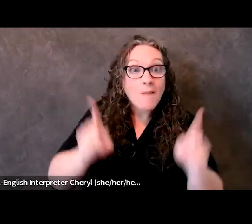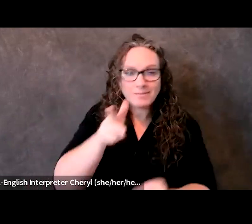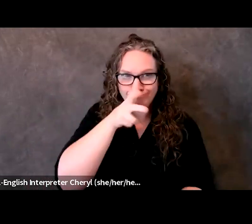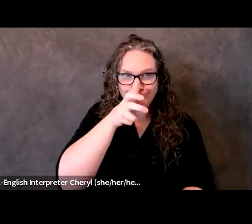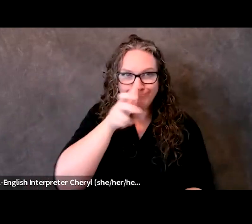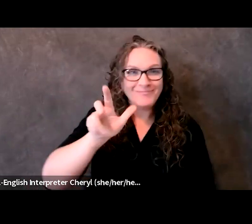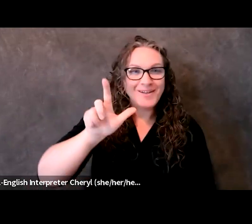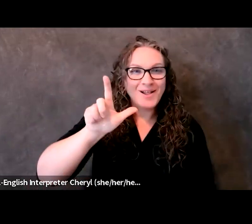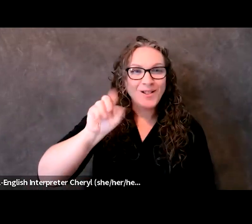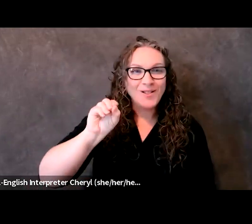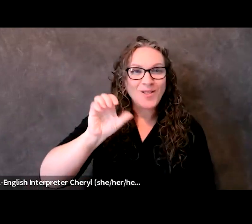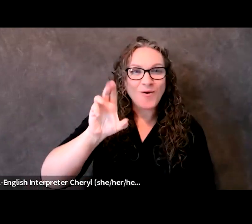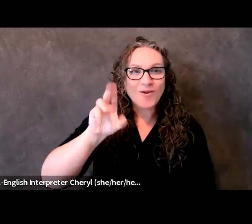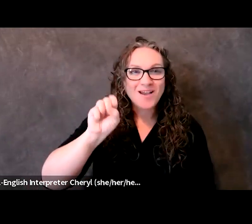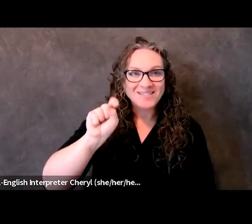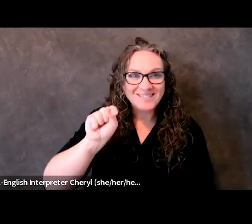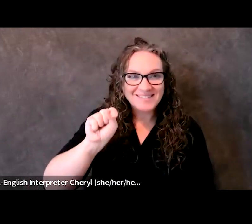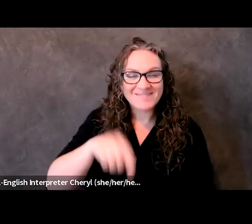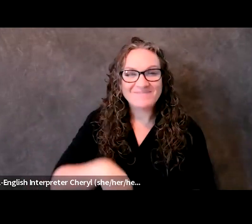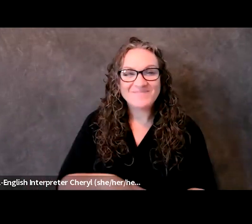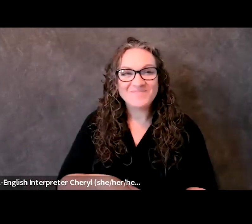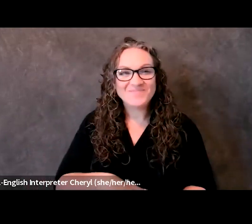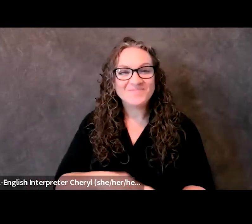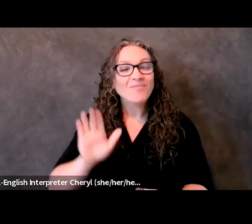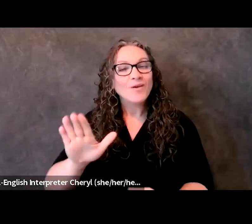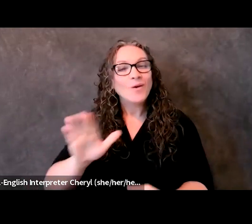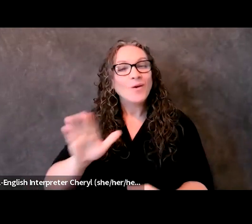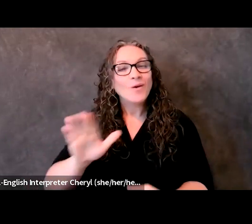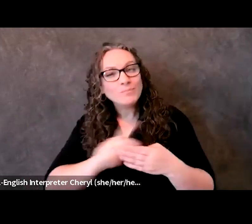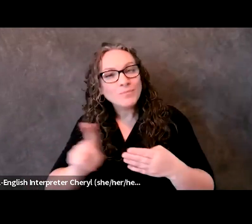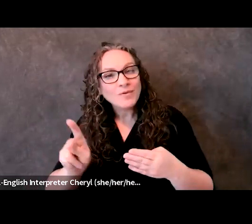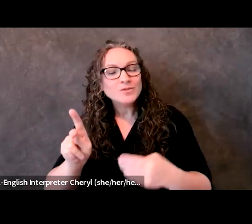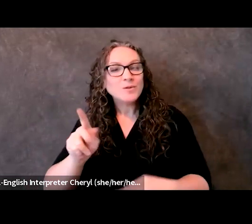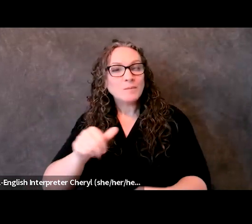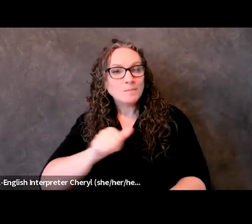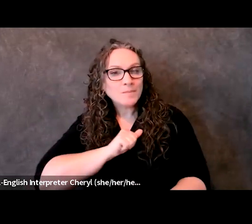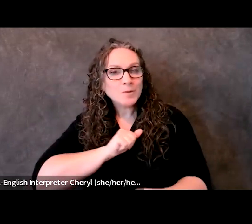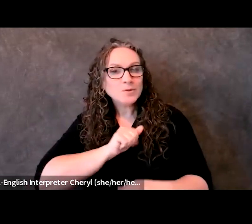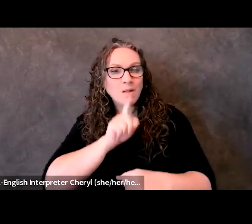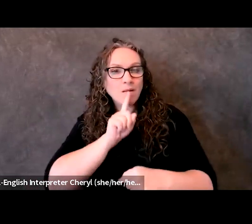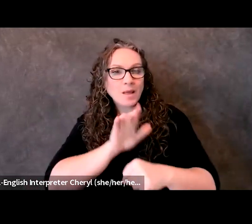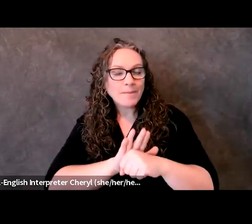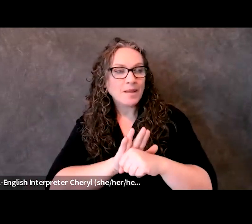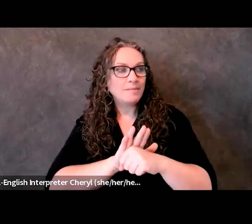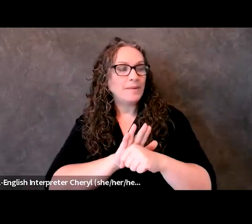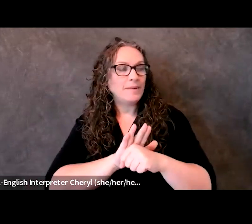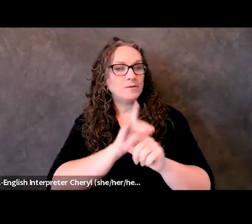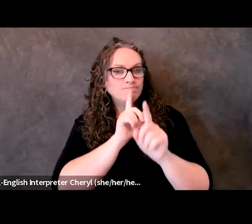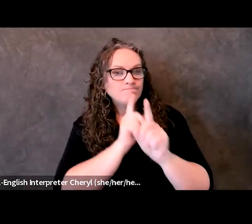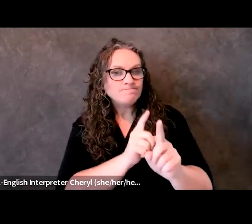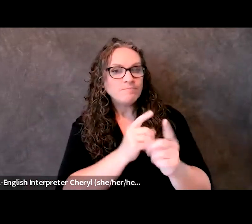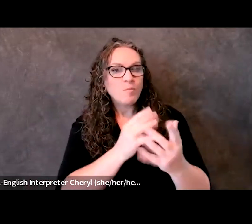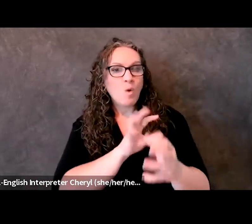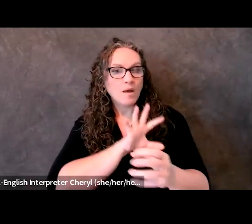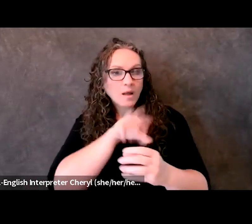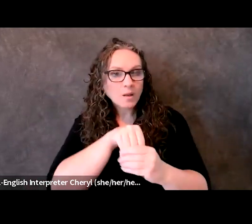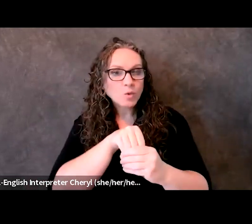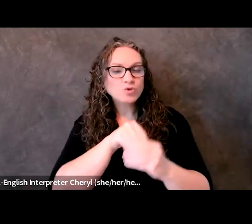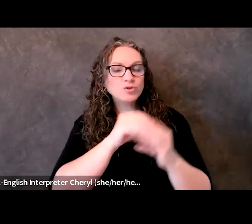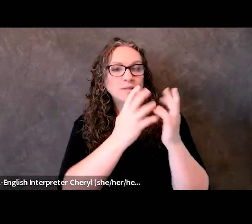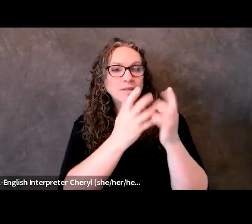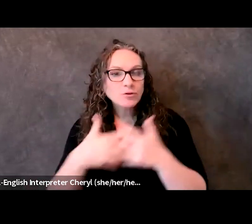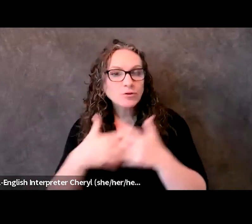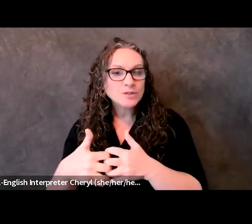Her professional and personal commitment to inclusion and integration